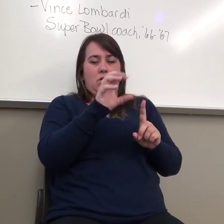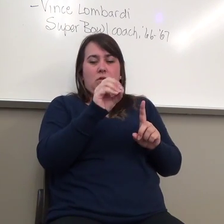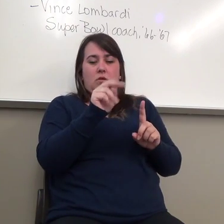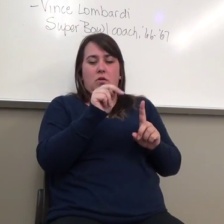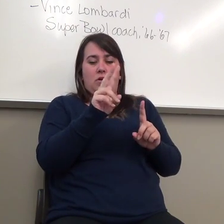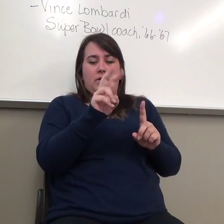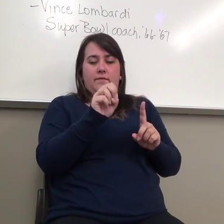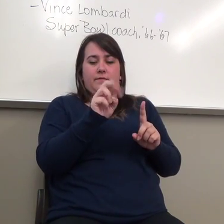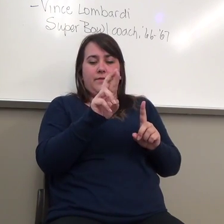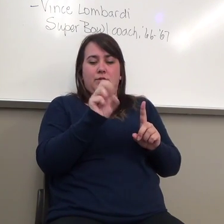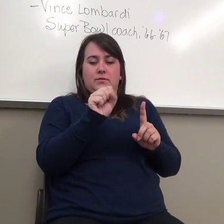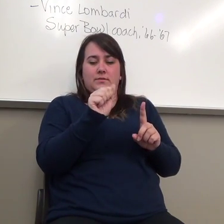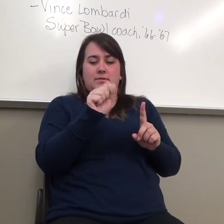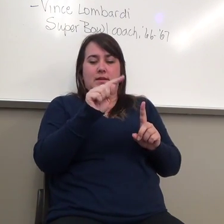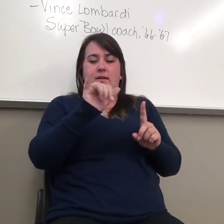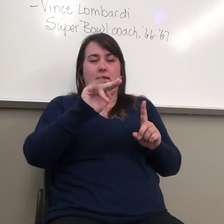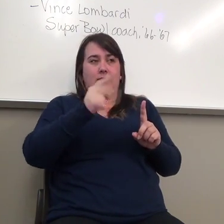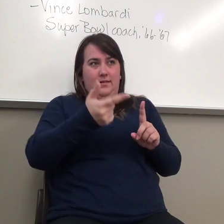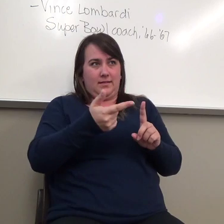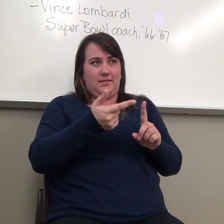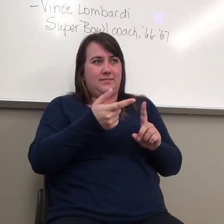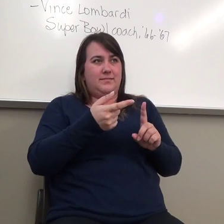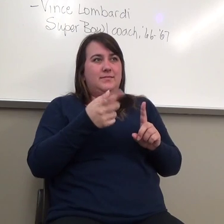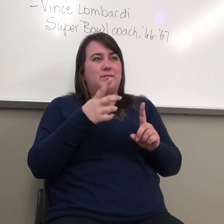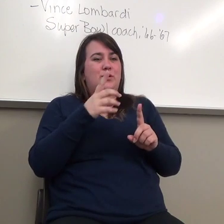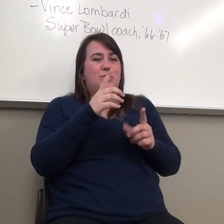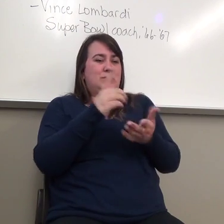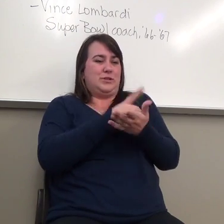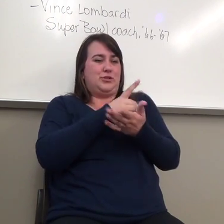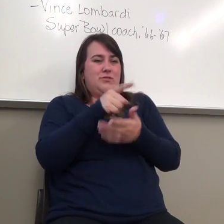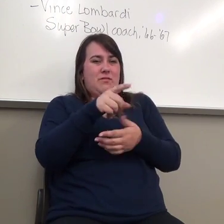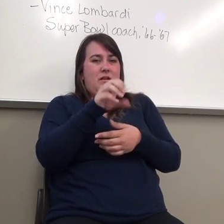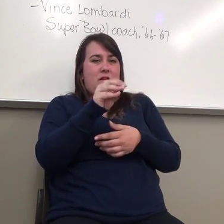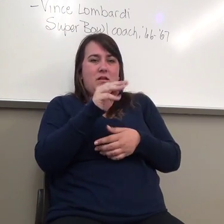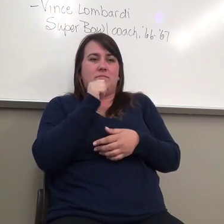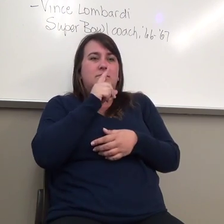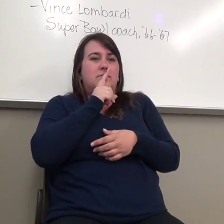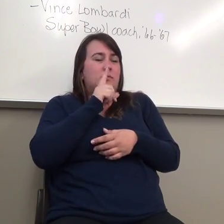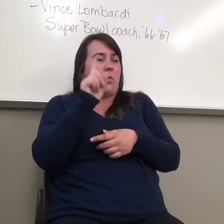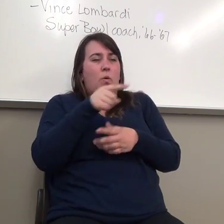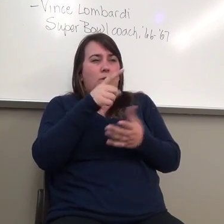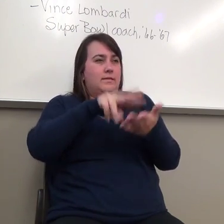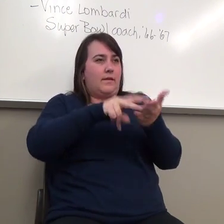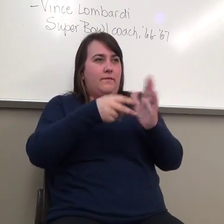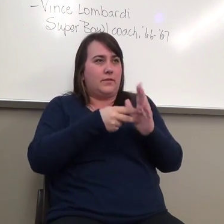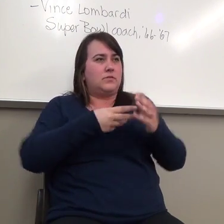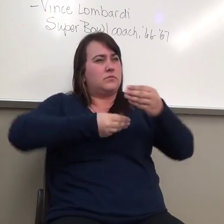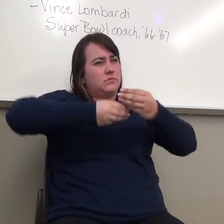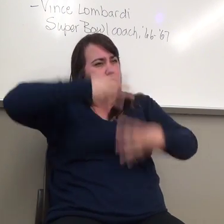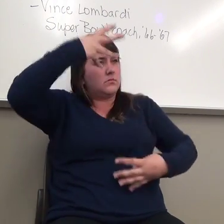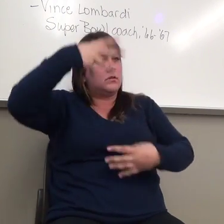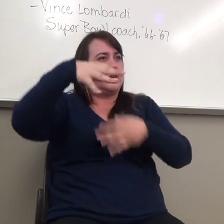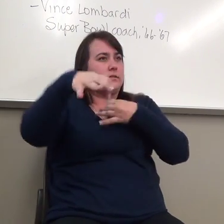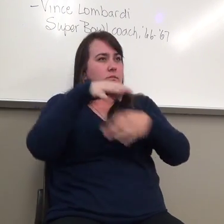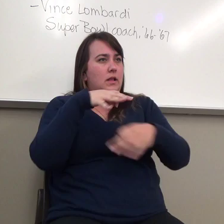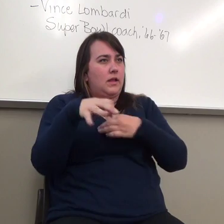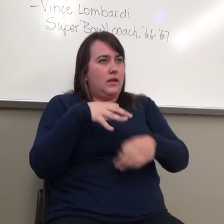the meaning of it, it tells us information. This person says it's not about a word at all. It's about us. It's about